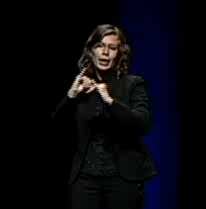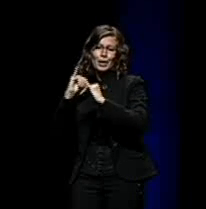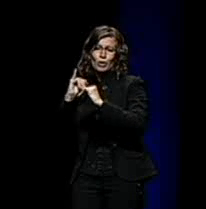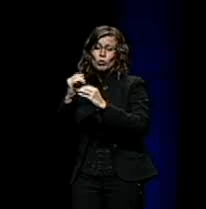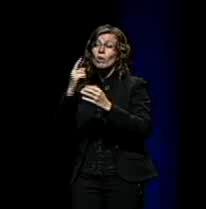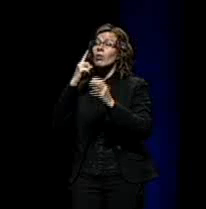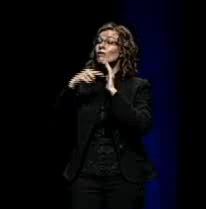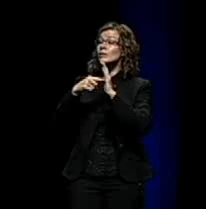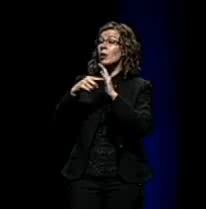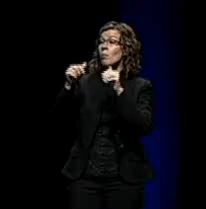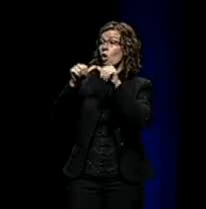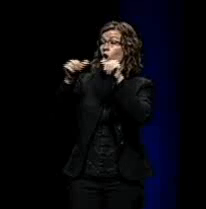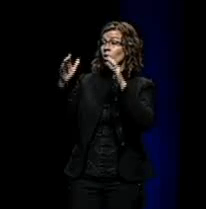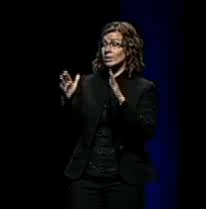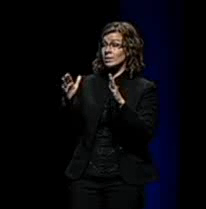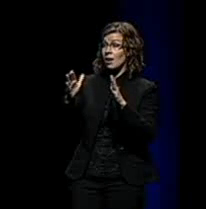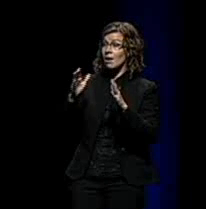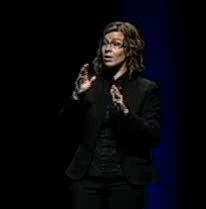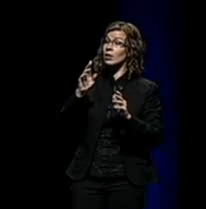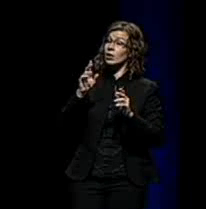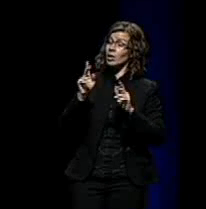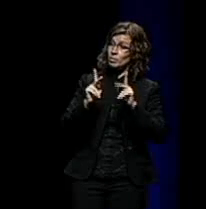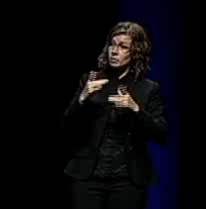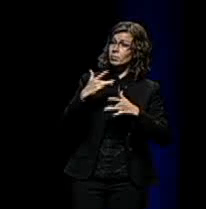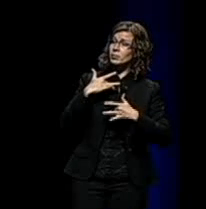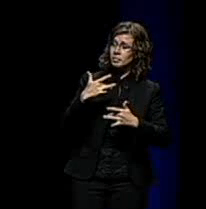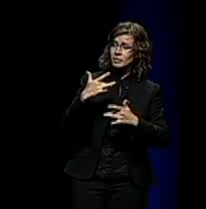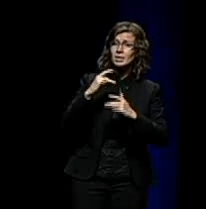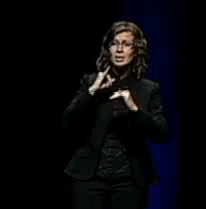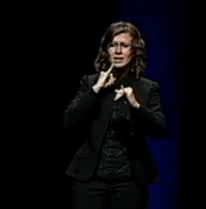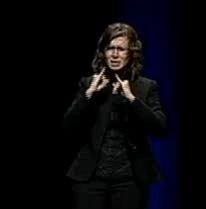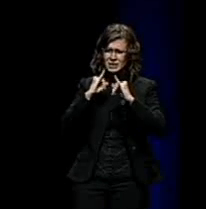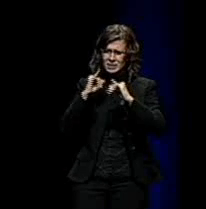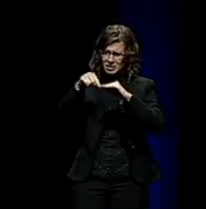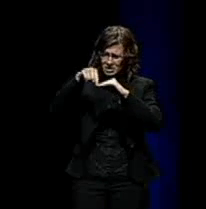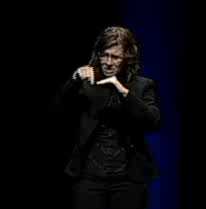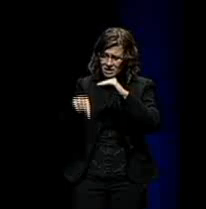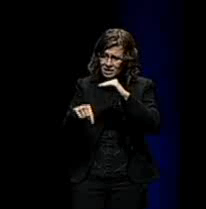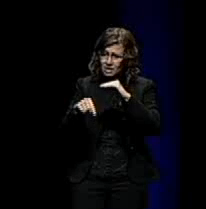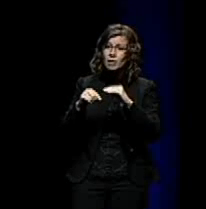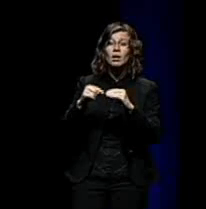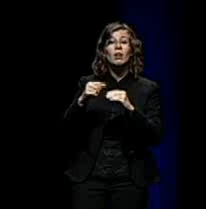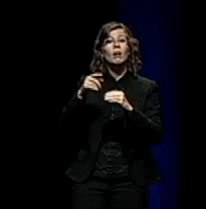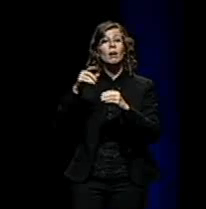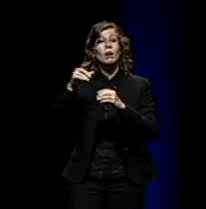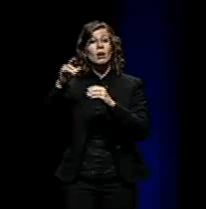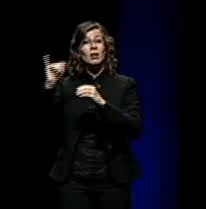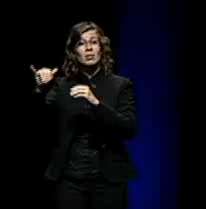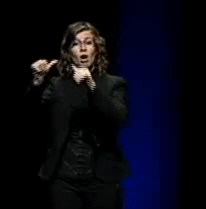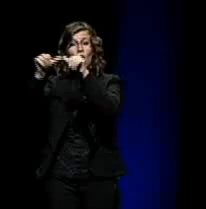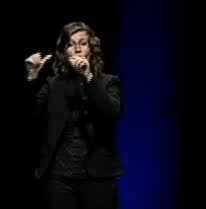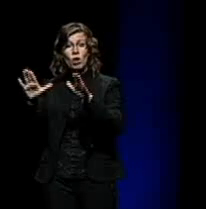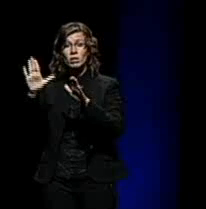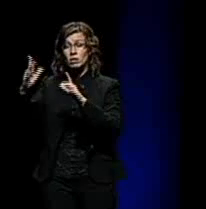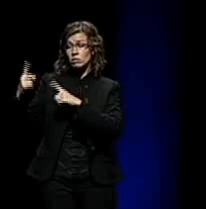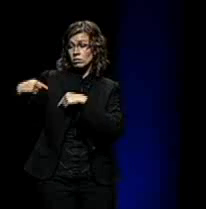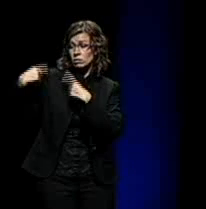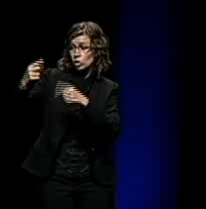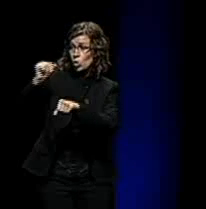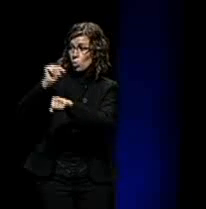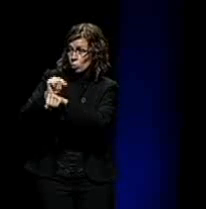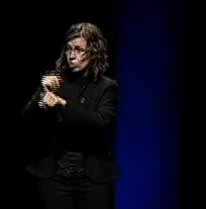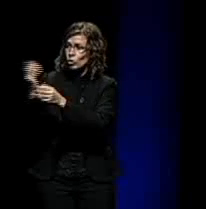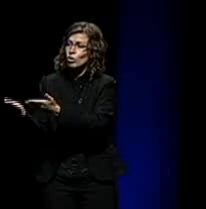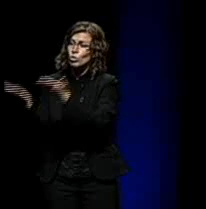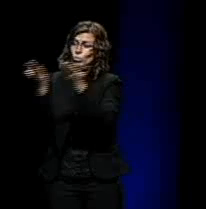when people hire architects, they go through a fairly lengthy interview process where they look at their work that they've done and all this sort of thing, and they make a